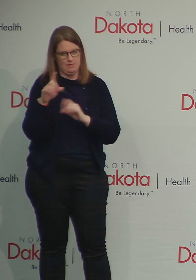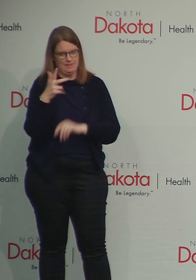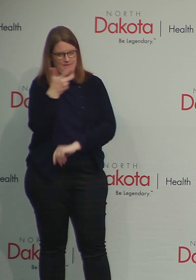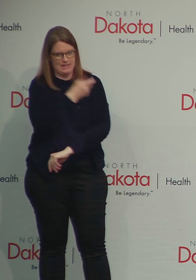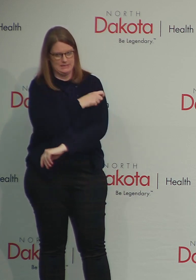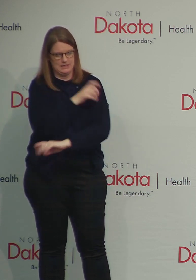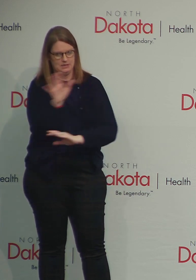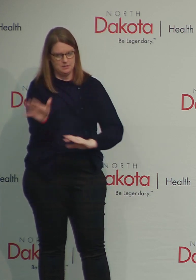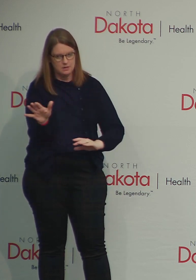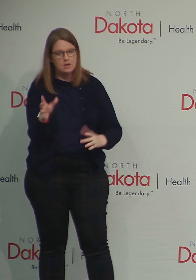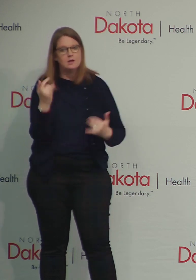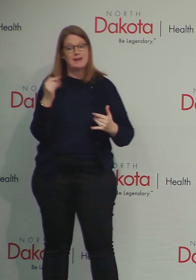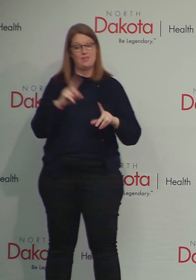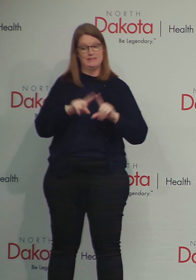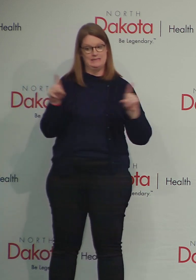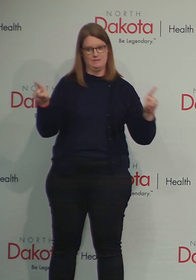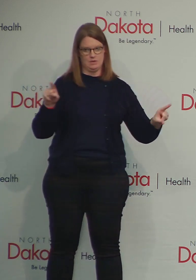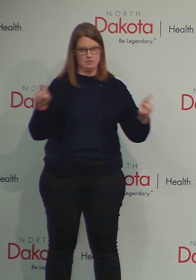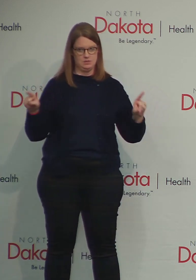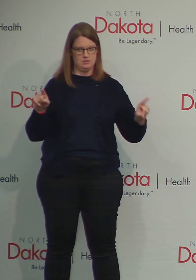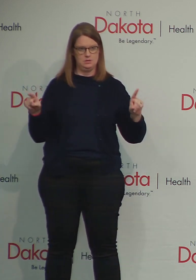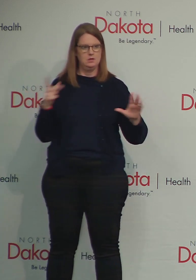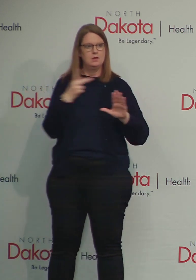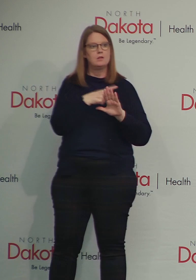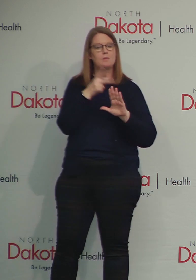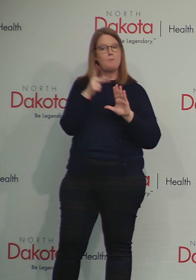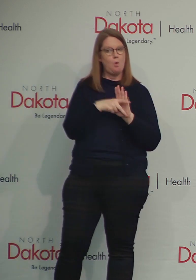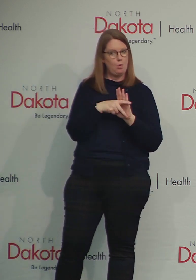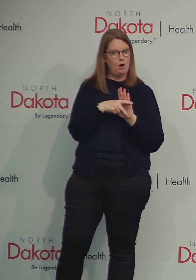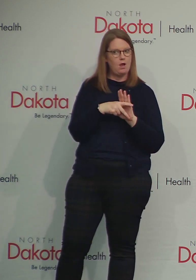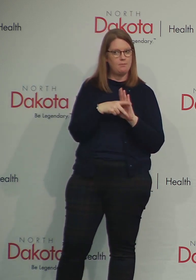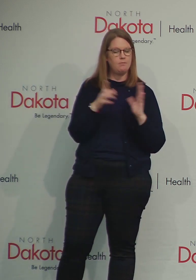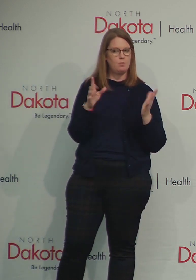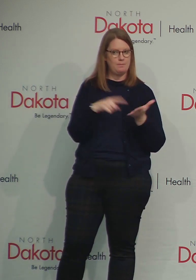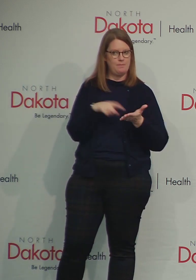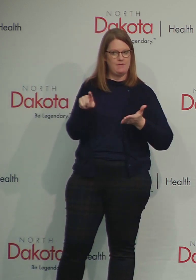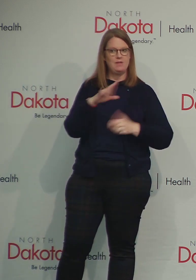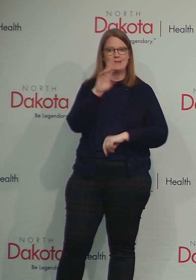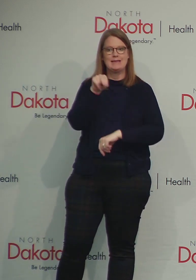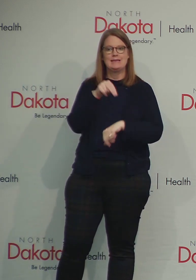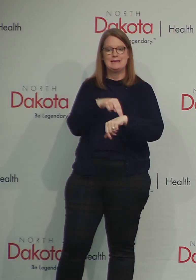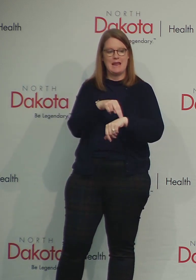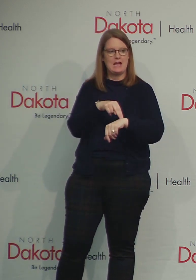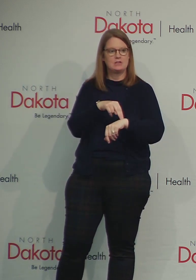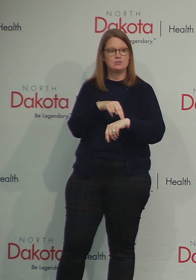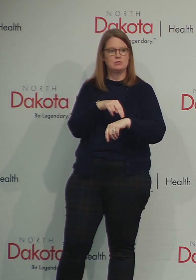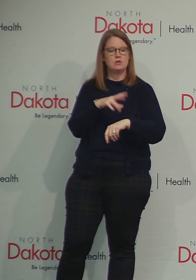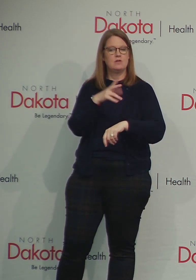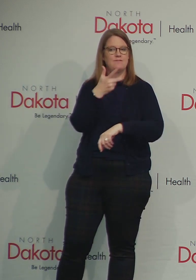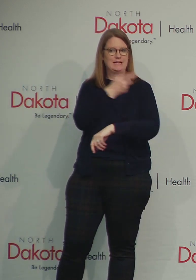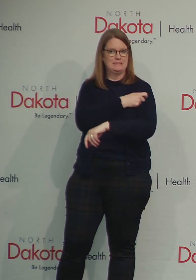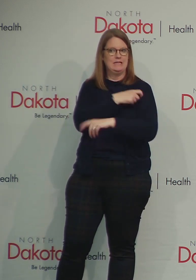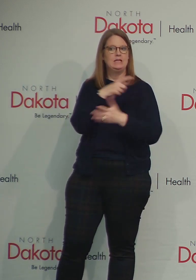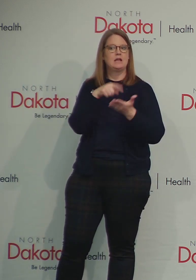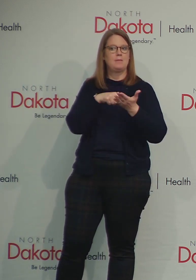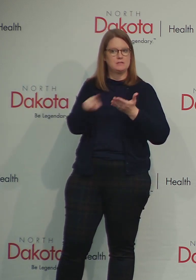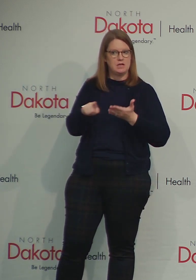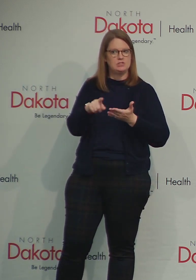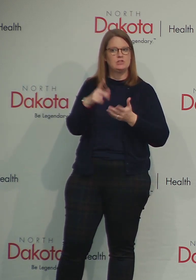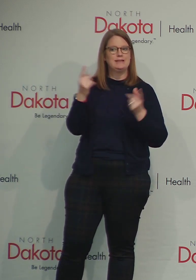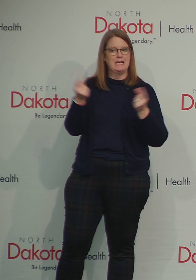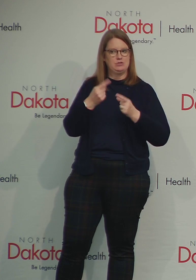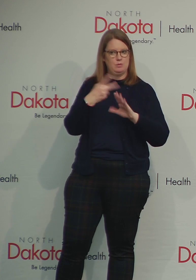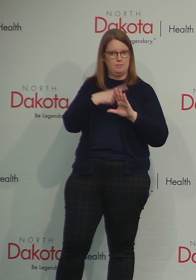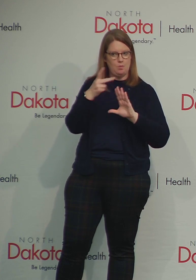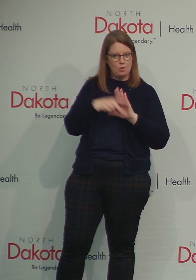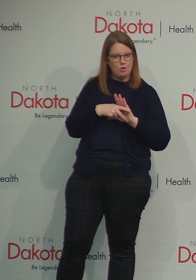And so there is a difference between which program is going to cover it. And so the National Vaccine Injury Compensation Program usually